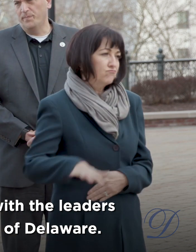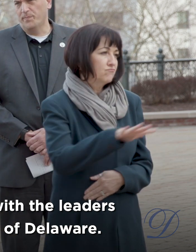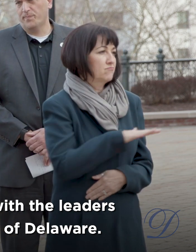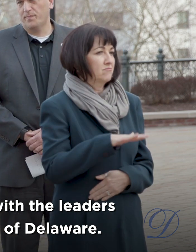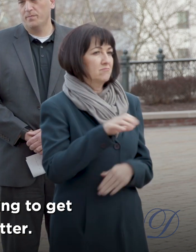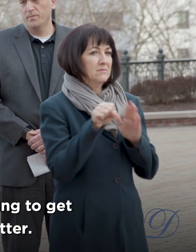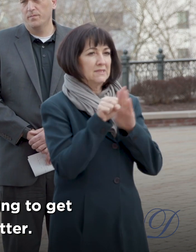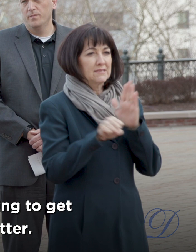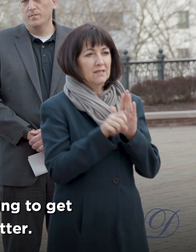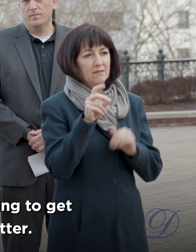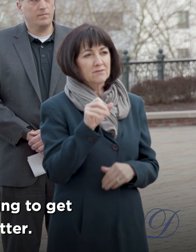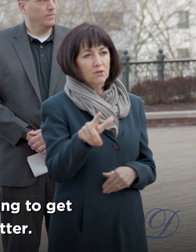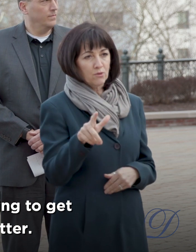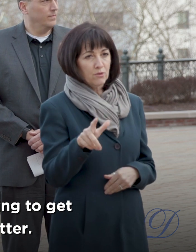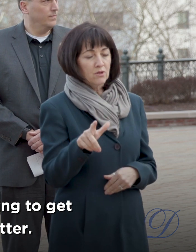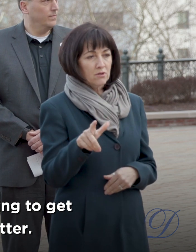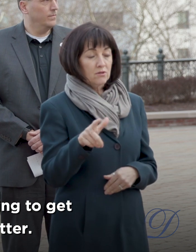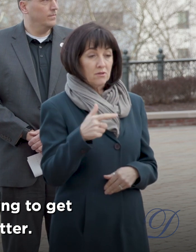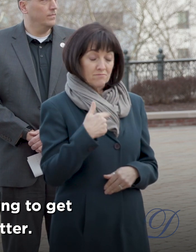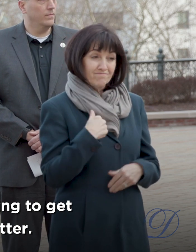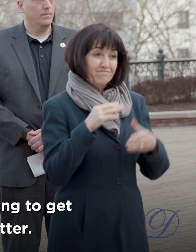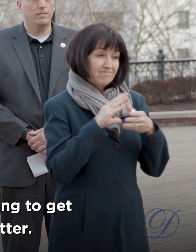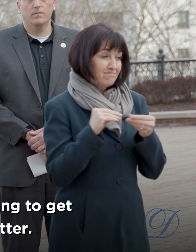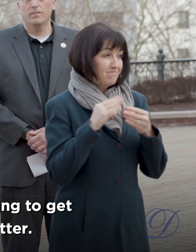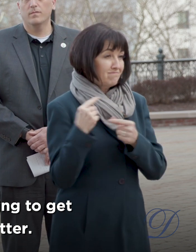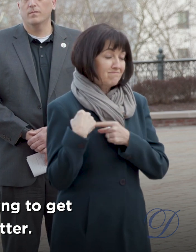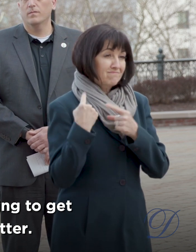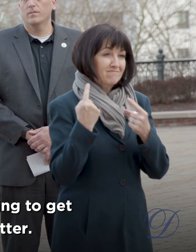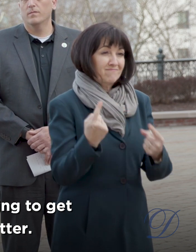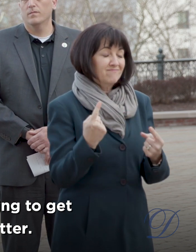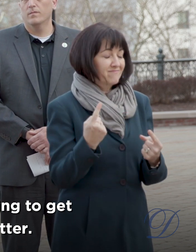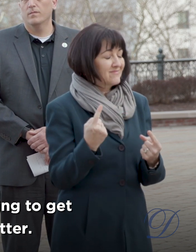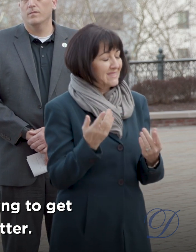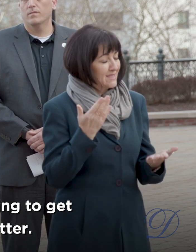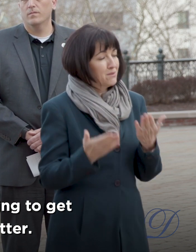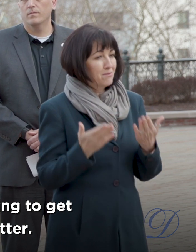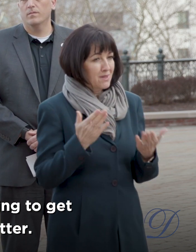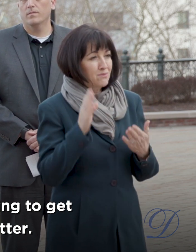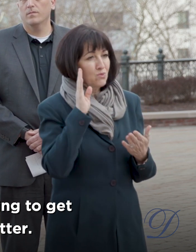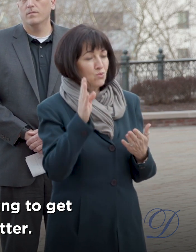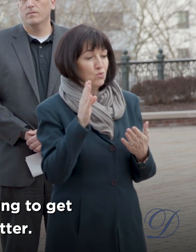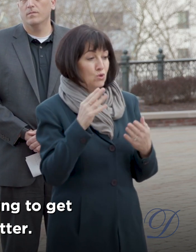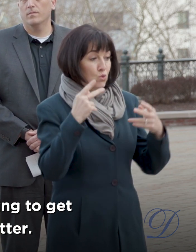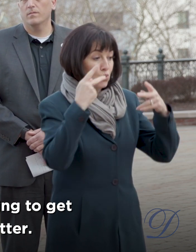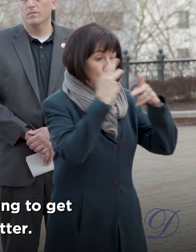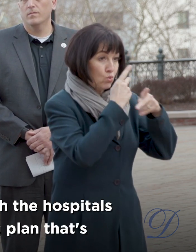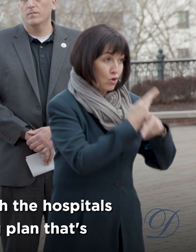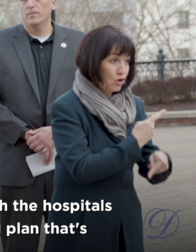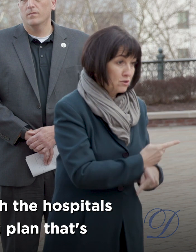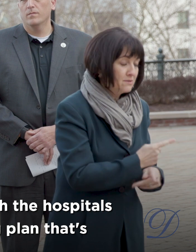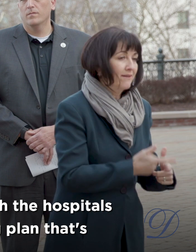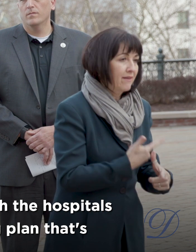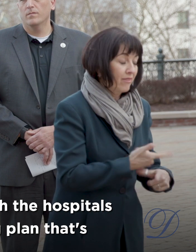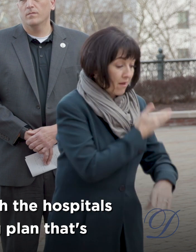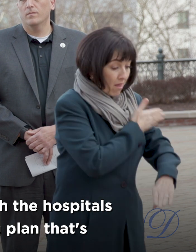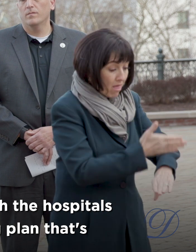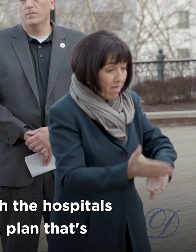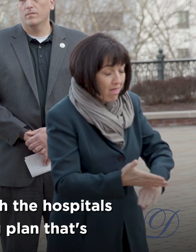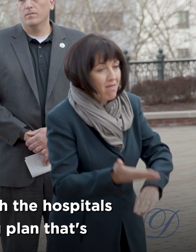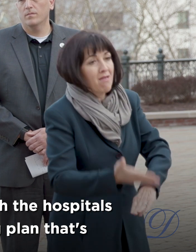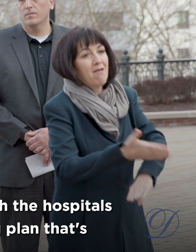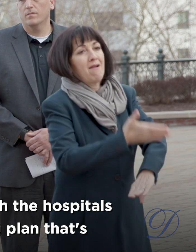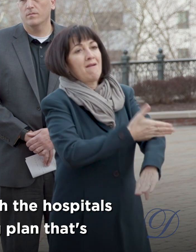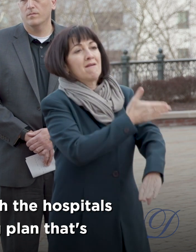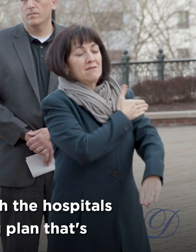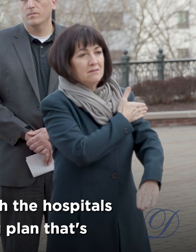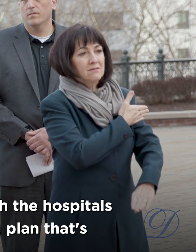Delaware. As I've said all along, it's going to get worse before it gets better. And that's why we're